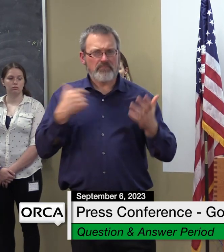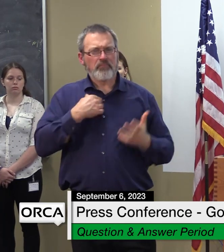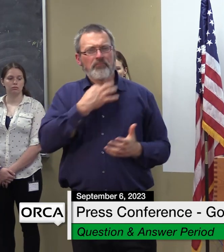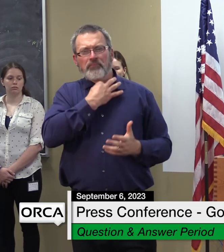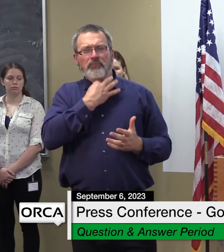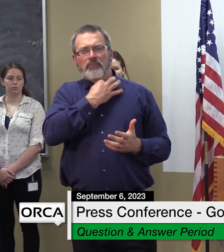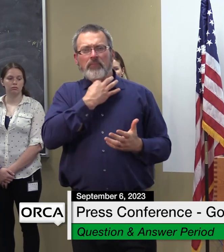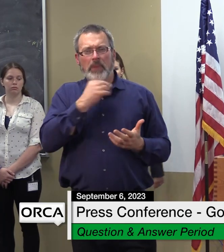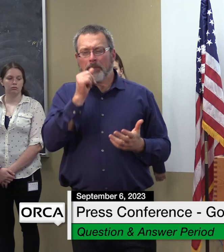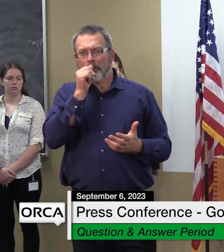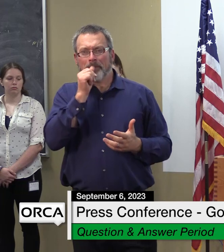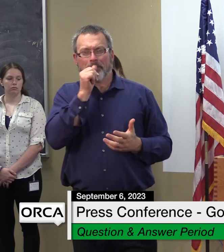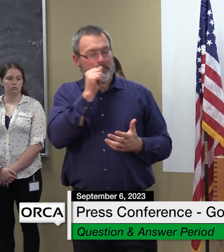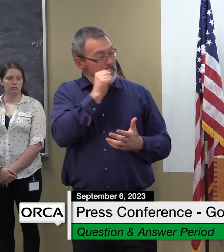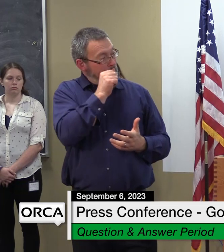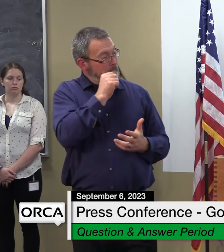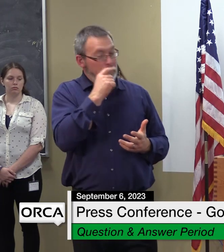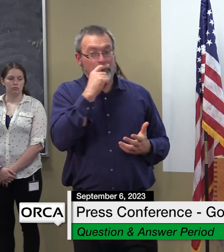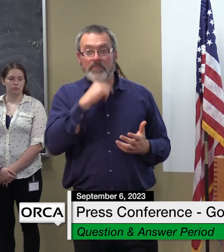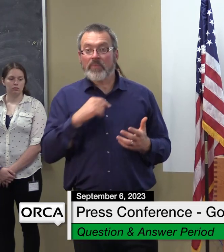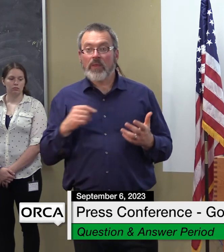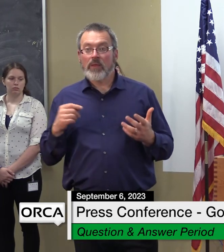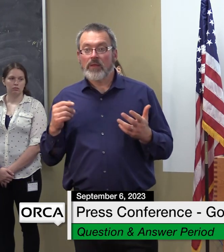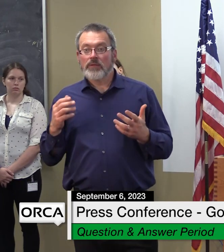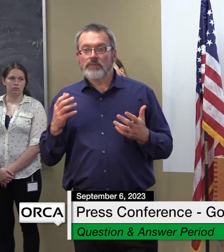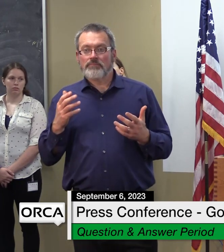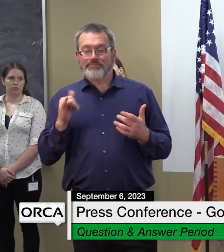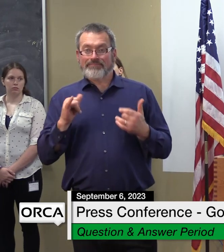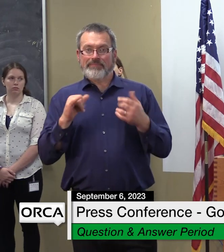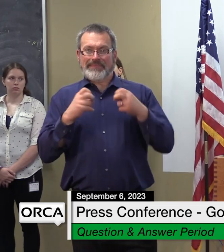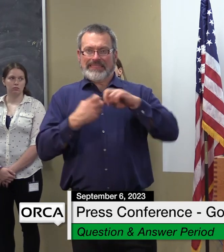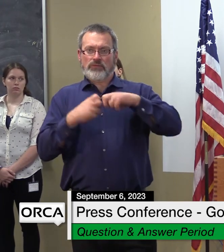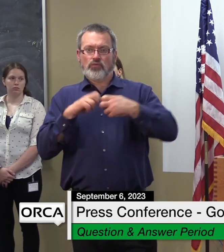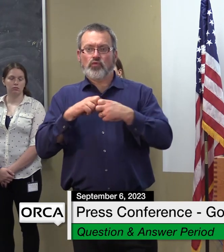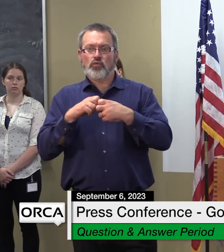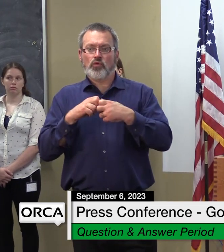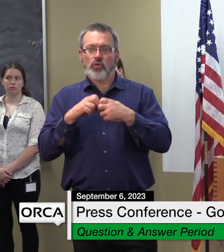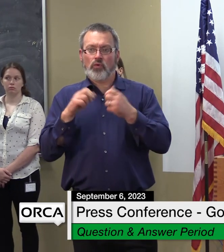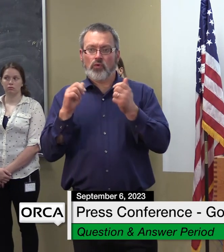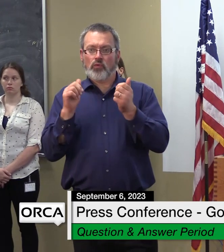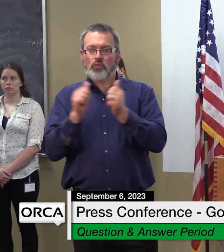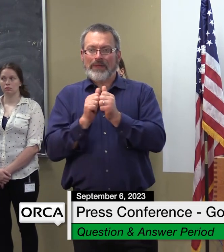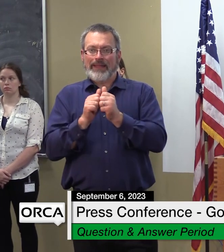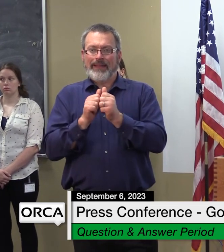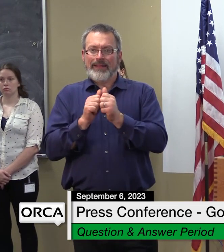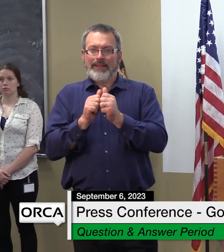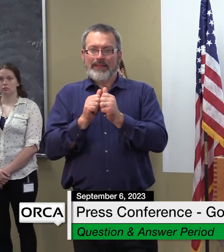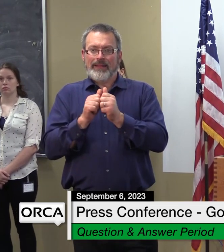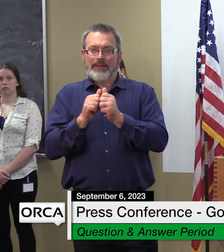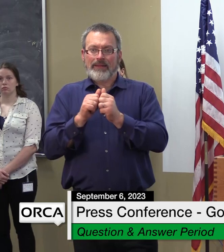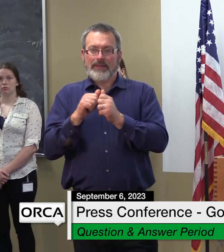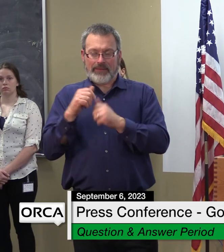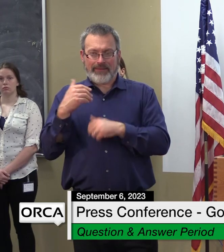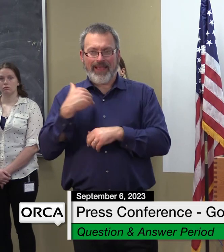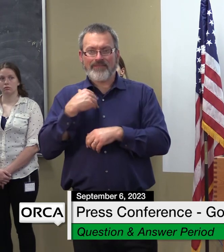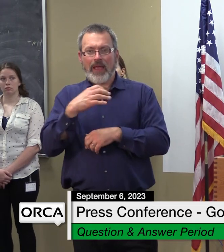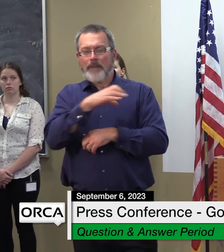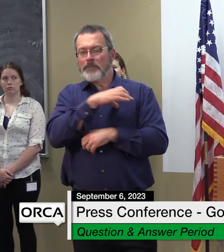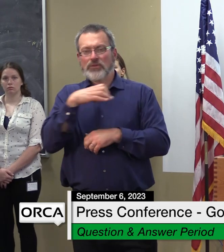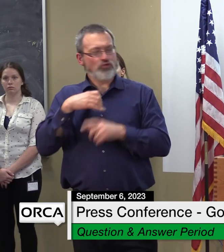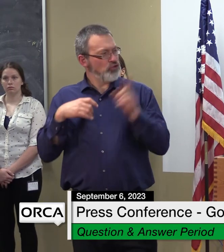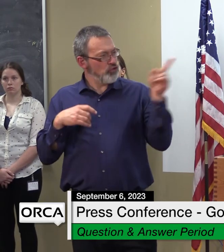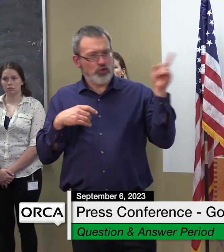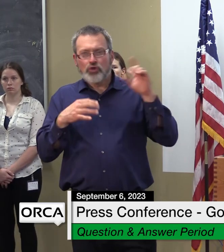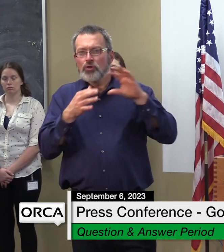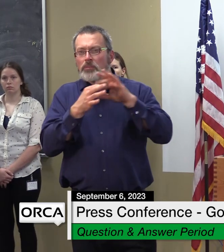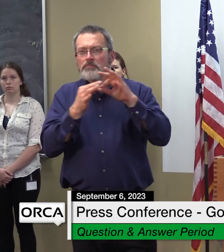of issue with taking money. I think Commissioner Tierney said you don't want to rob Peter